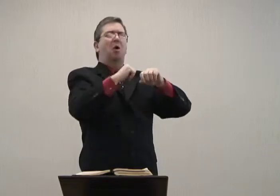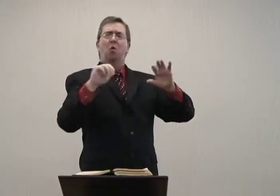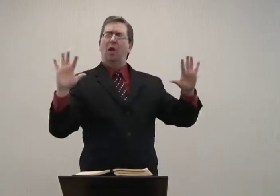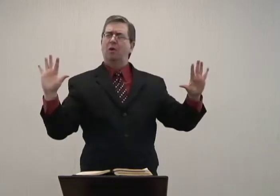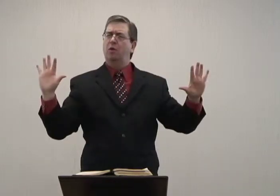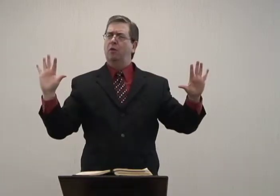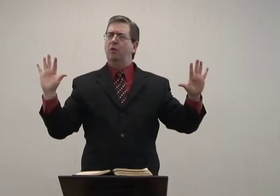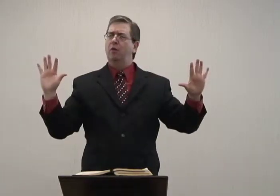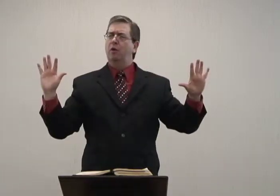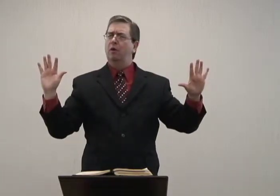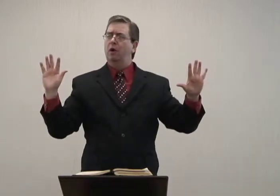Blaming the government.